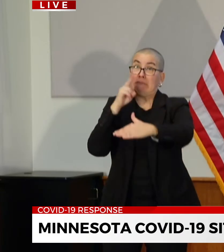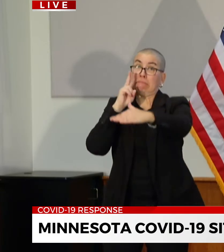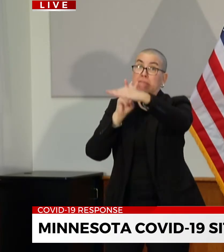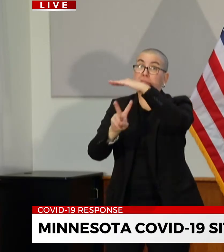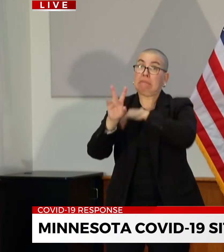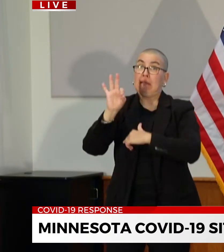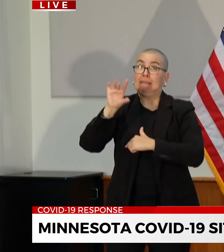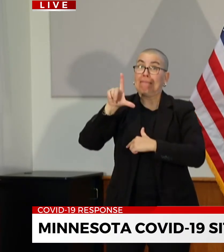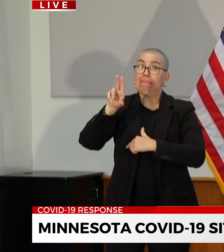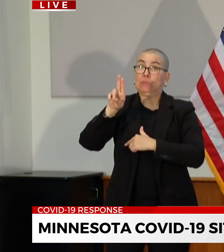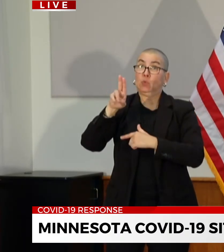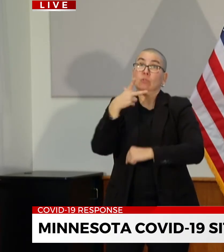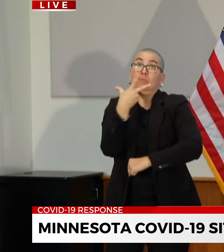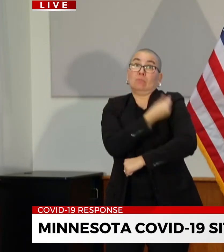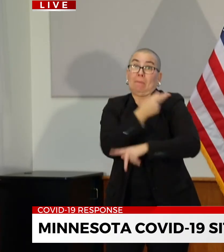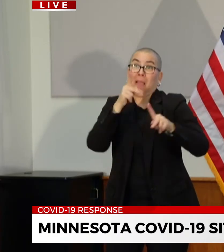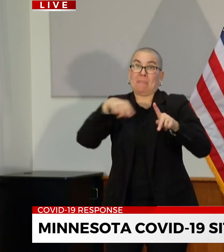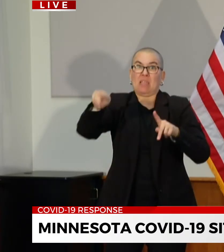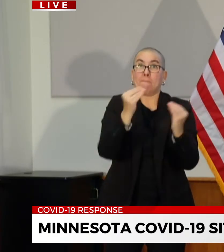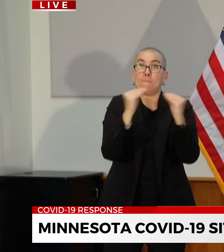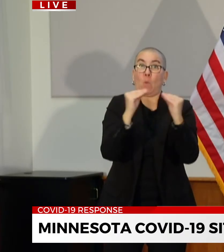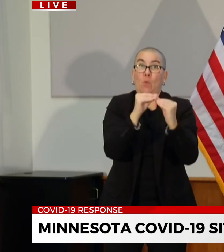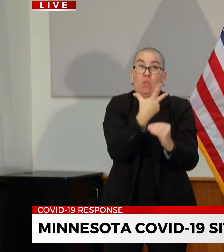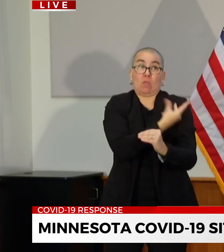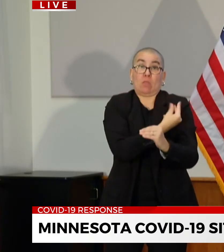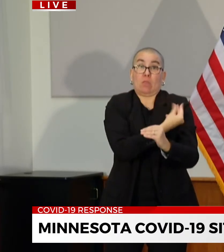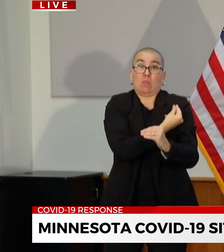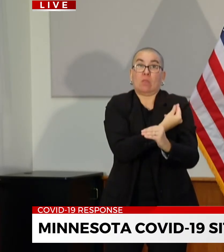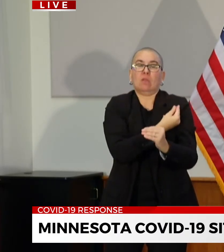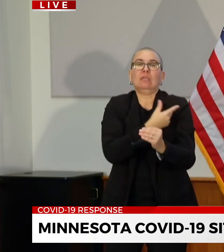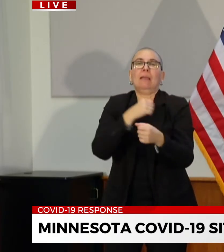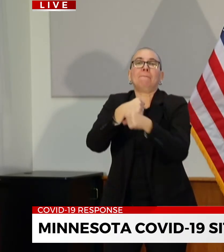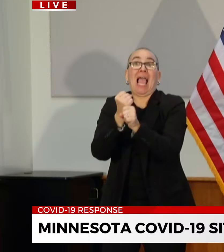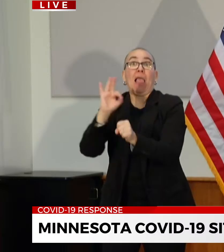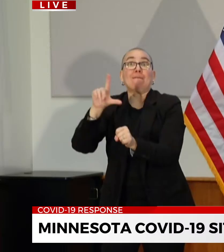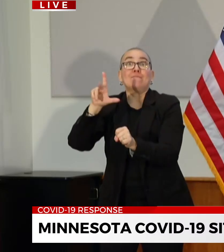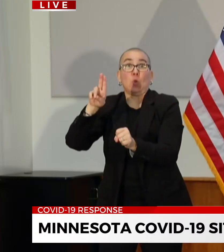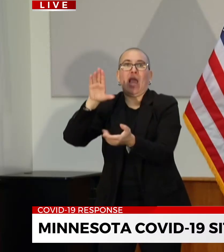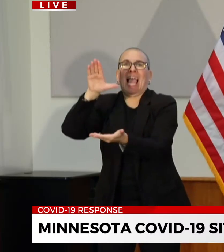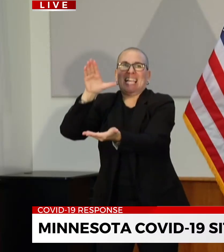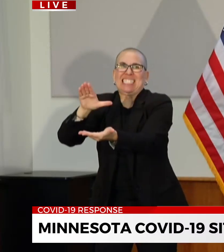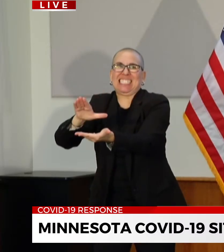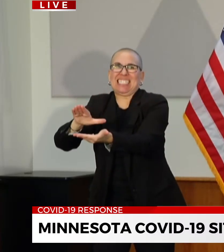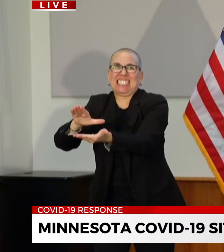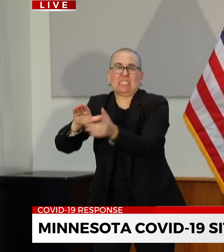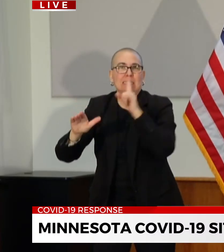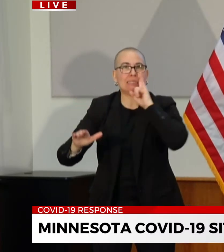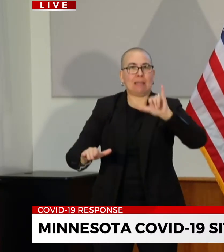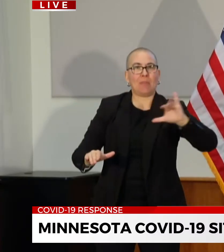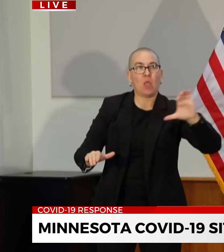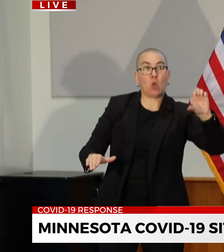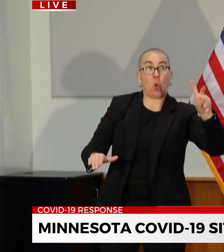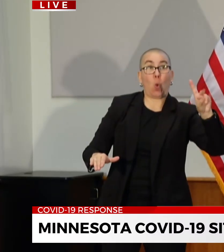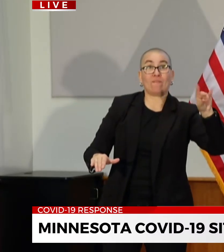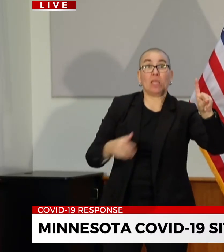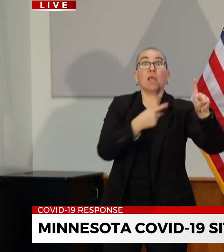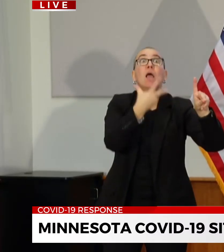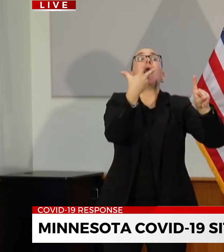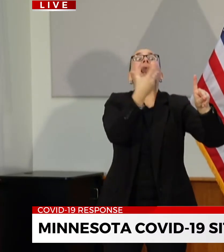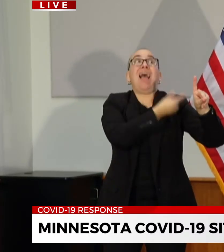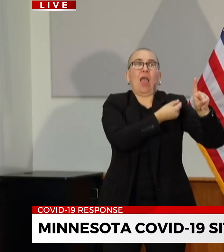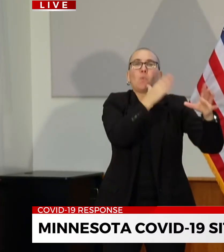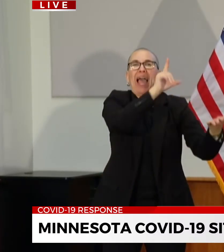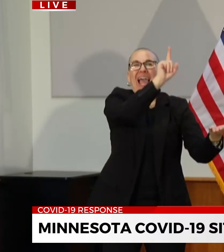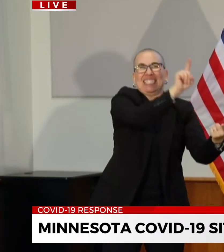season because the very same precautions that folks are using for COVID will be extremely important for the flu season as